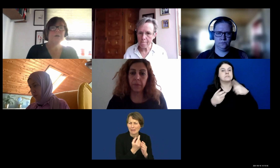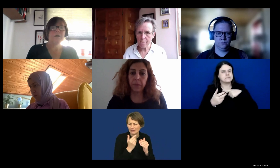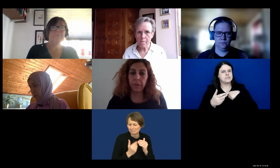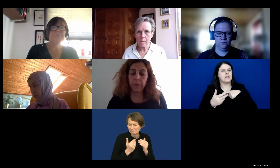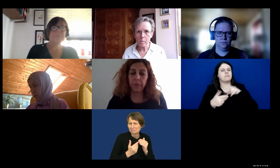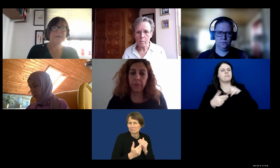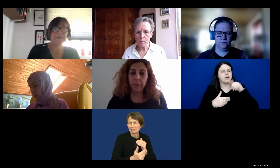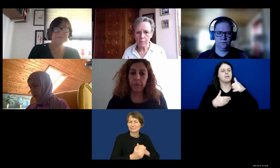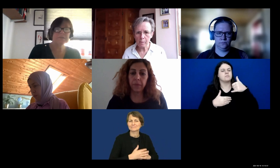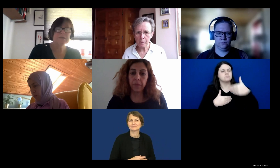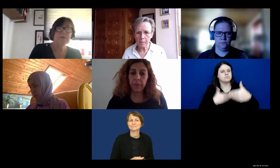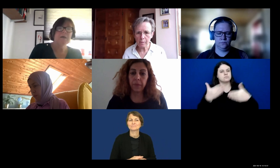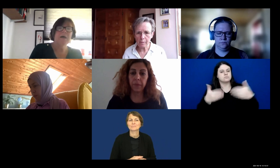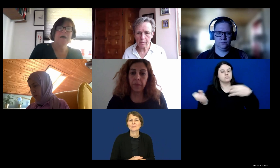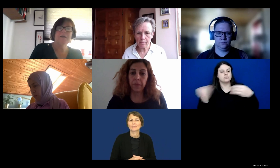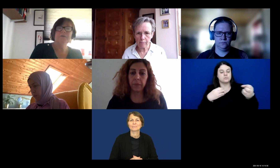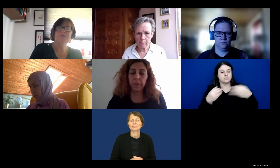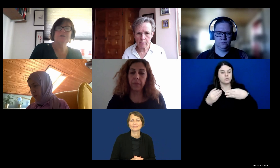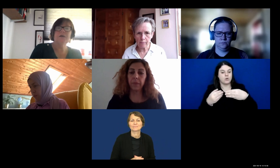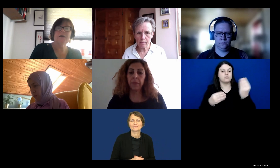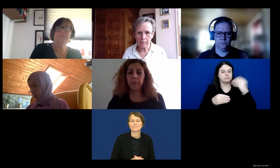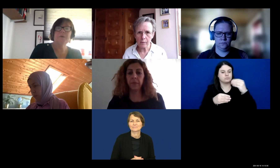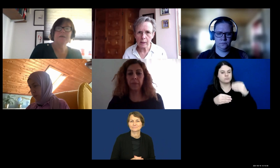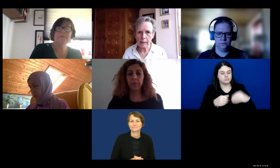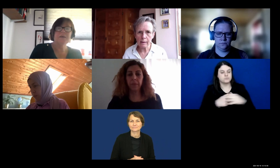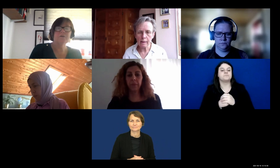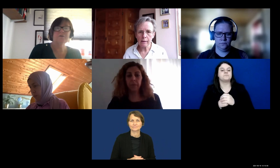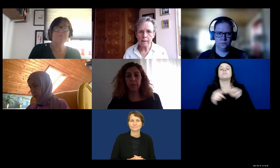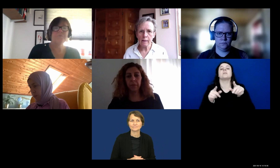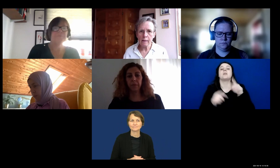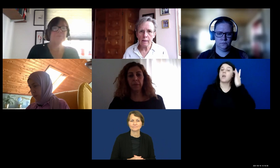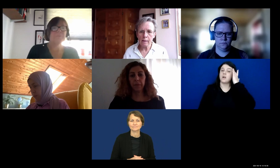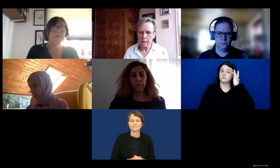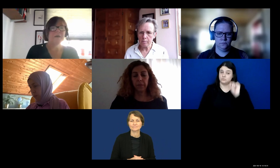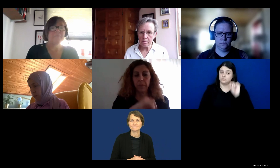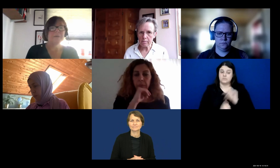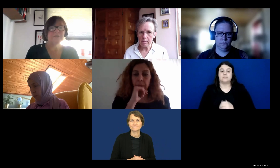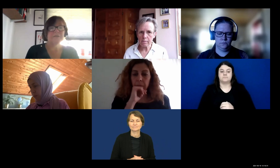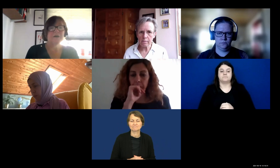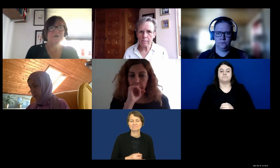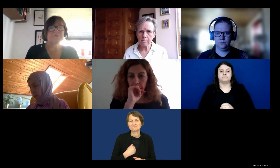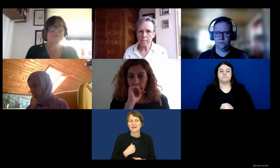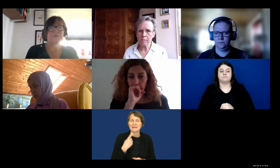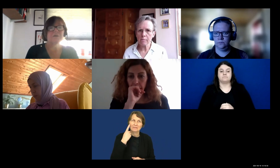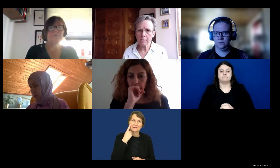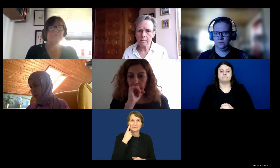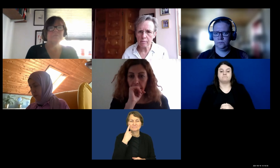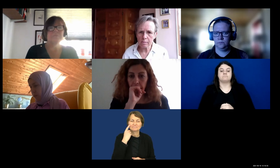into place. And I think perhaps I can